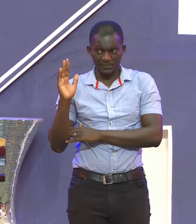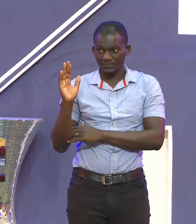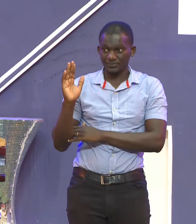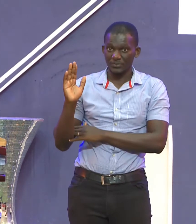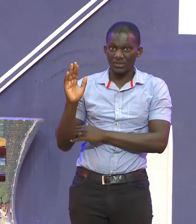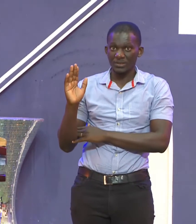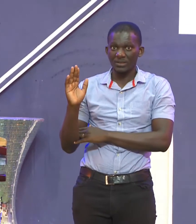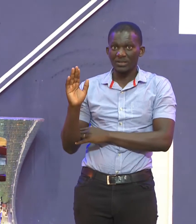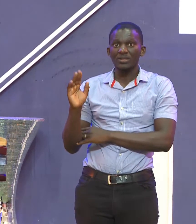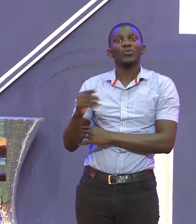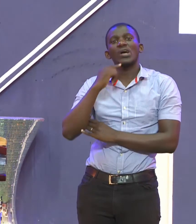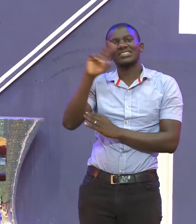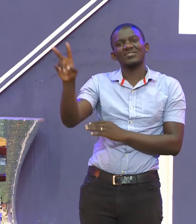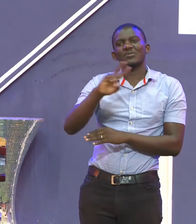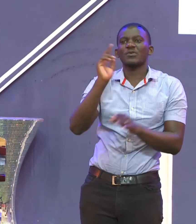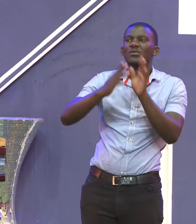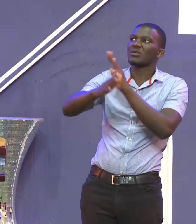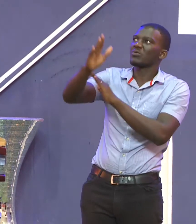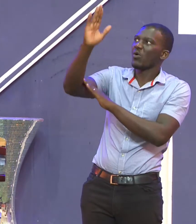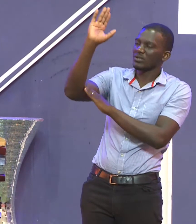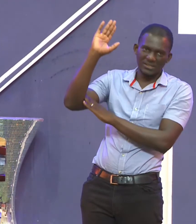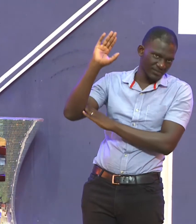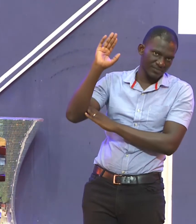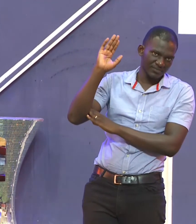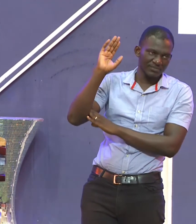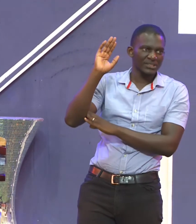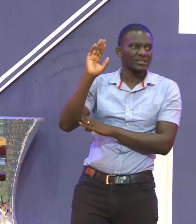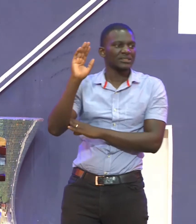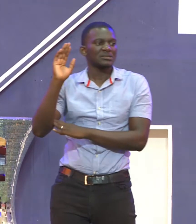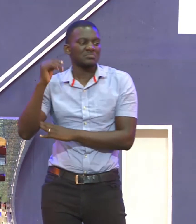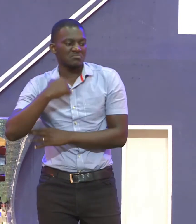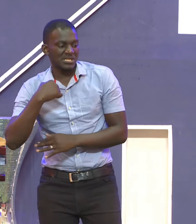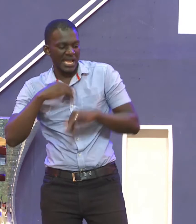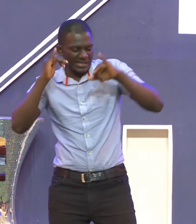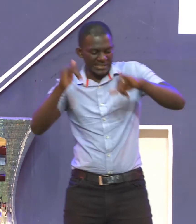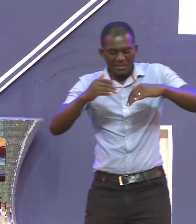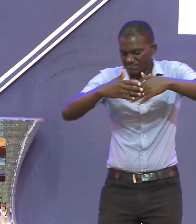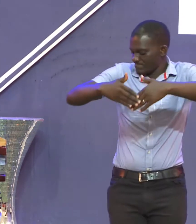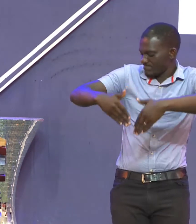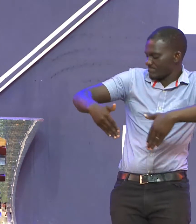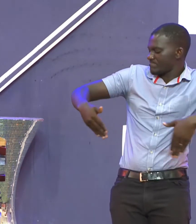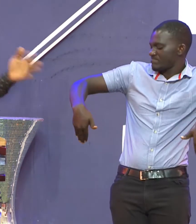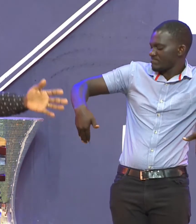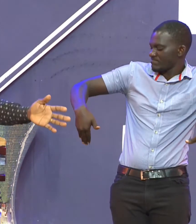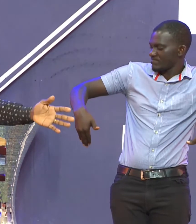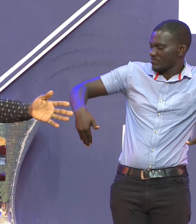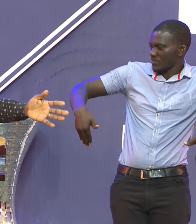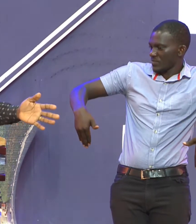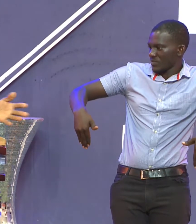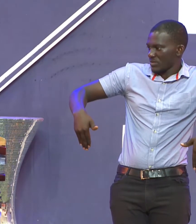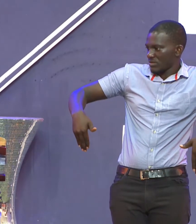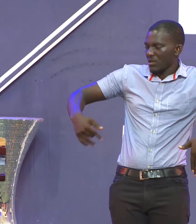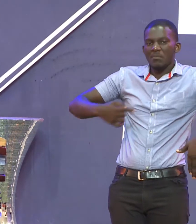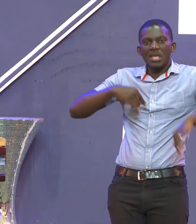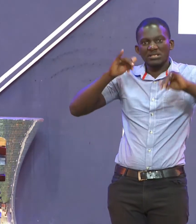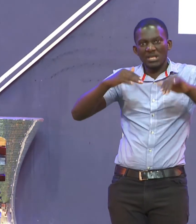obanga ogambye Katonda nteekaako enkugiro zo, it is like you are telling the Lord that put your restraints on me